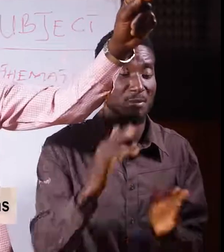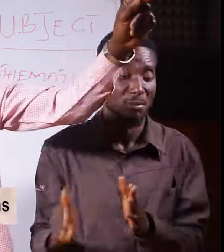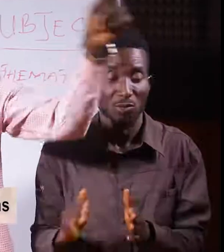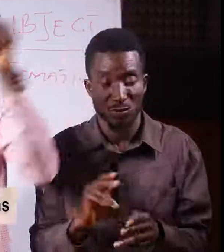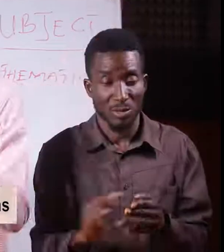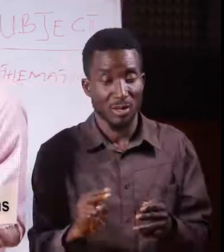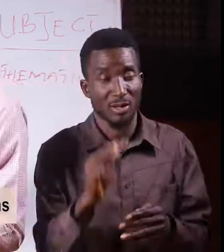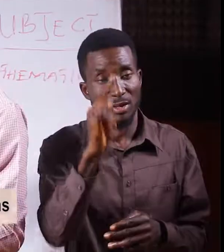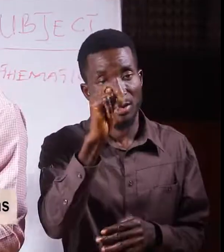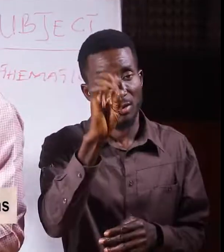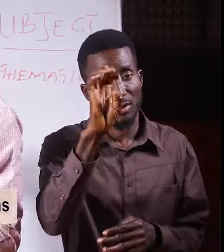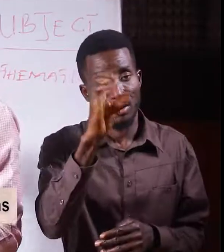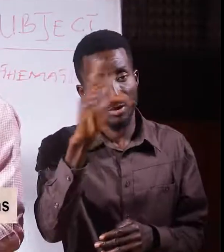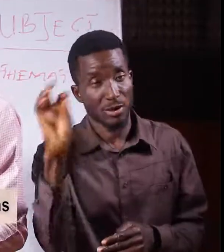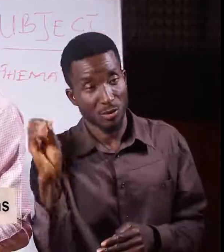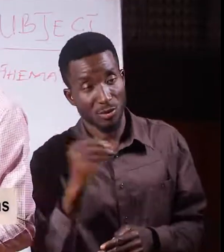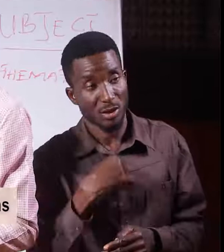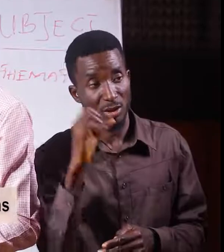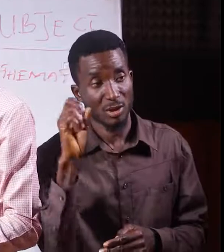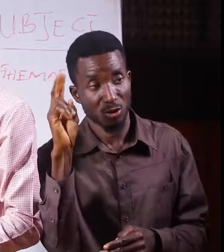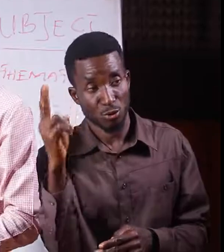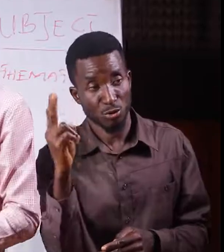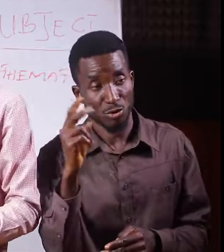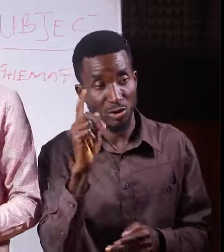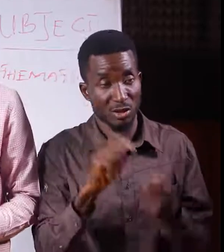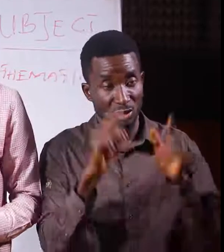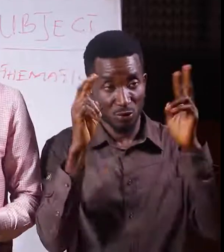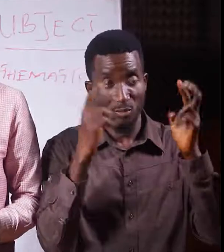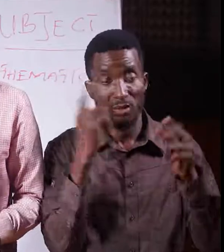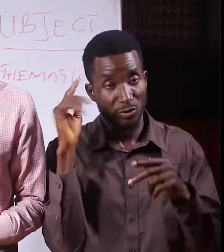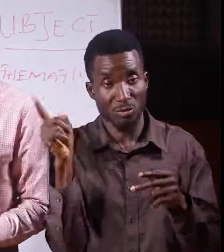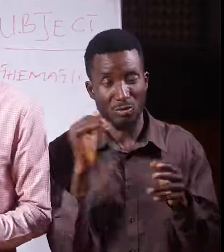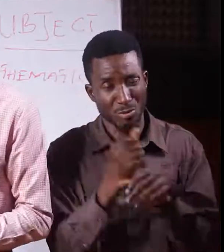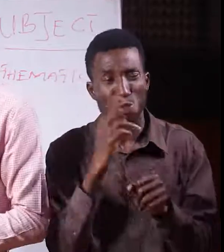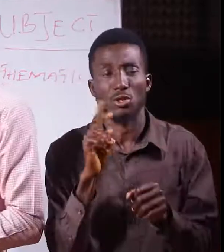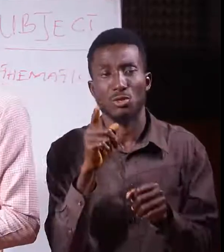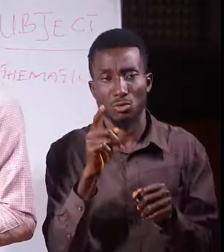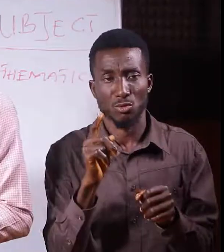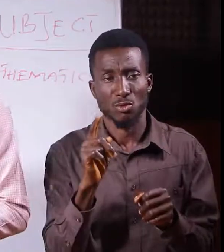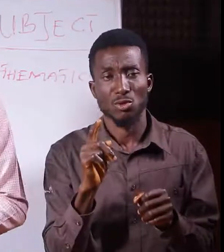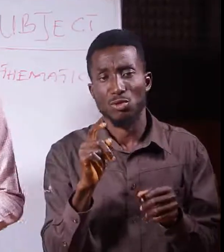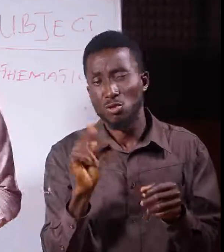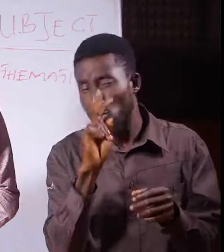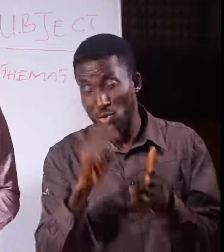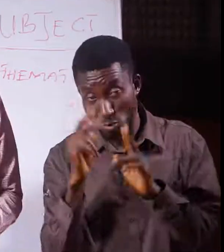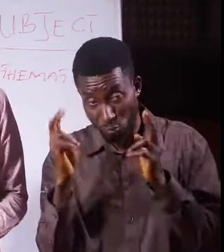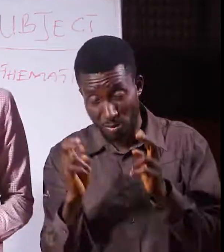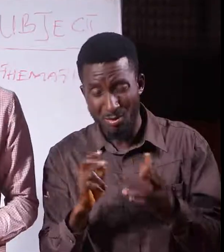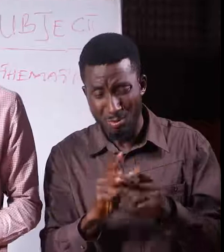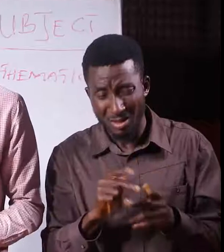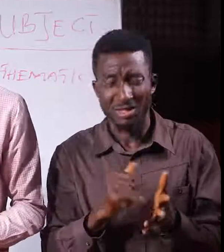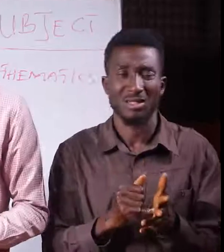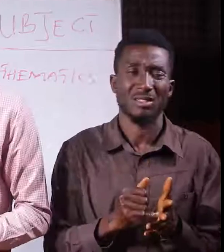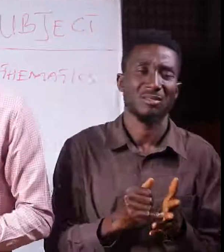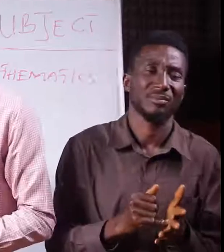NACO, and SS2 students, this topic is for you. Make sure you rehearse on this topic, practice very well,